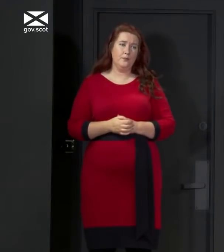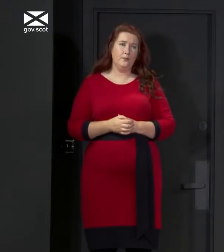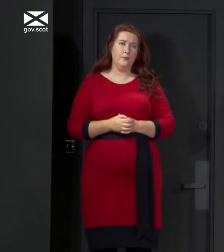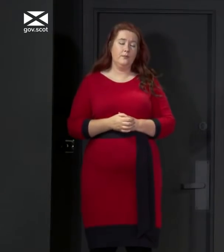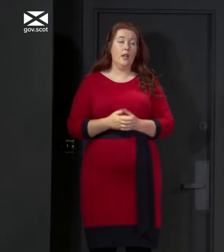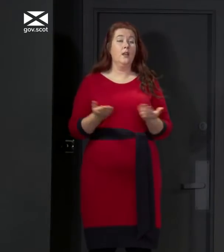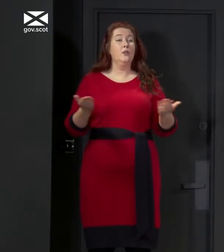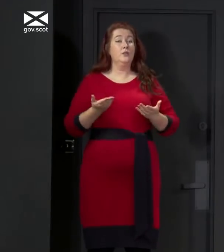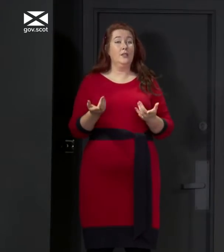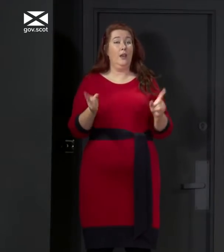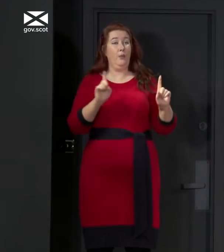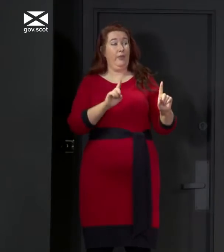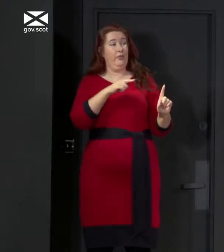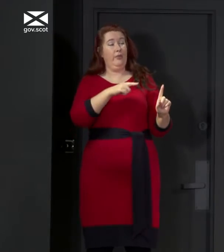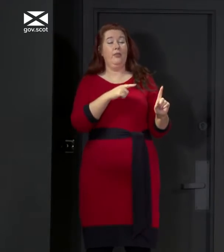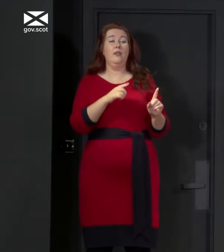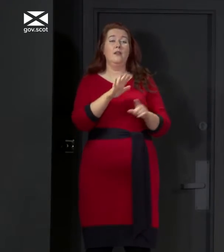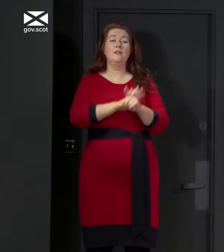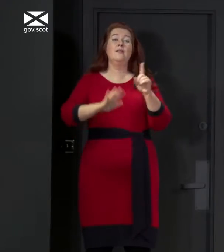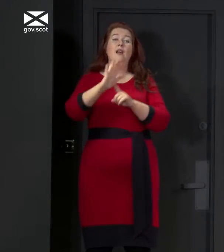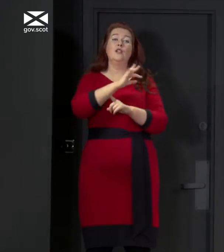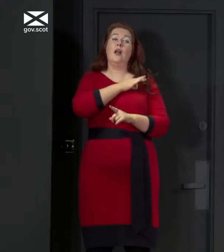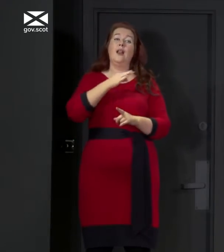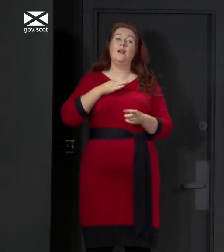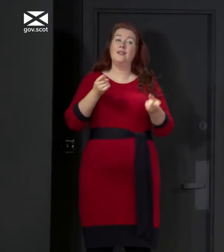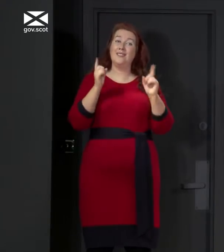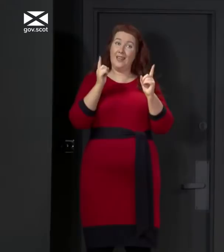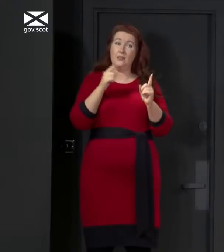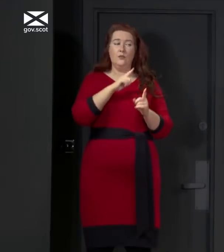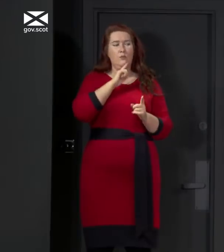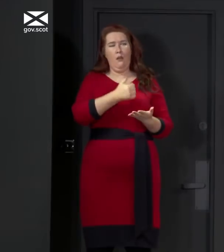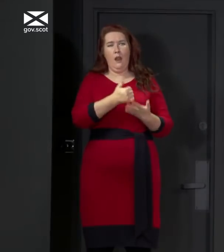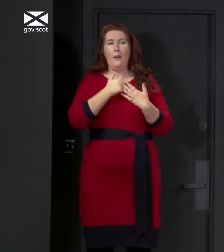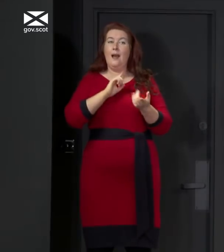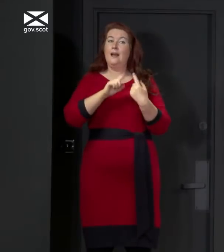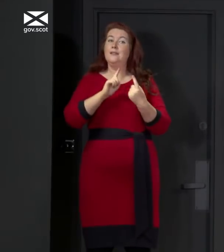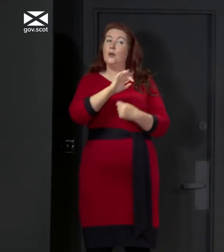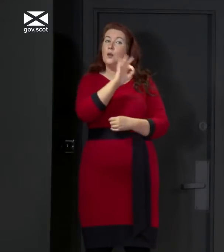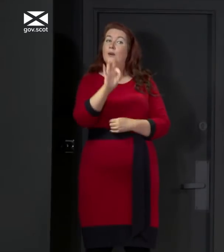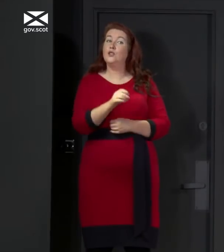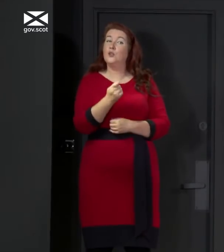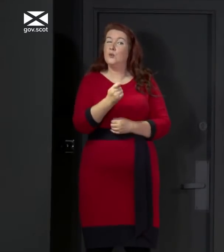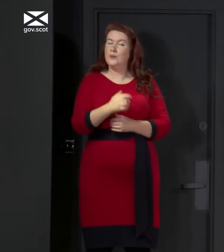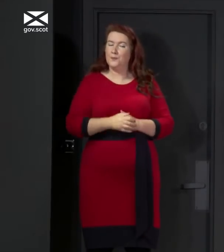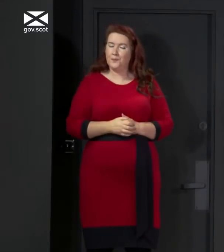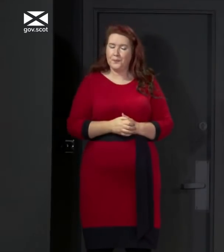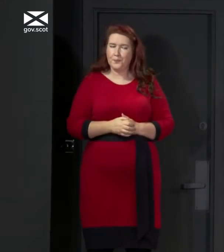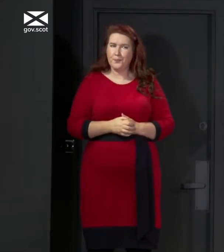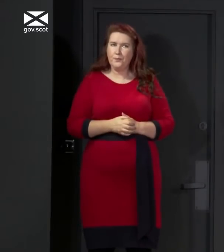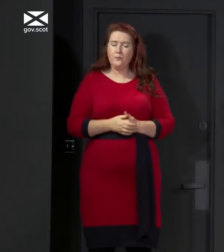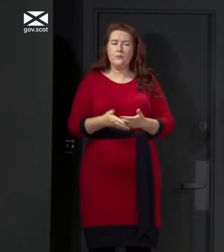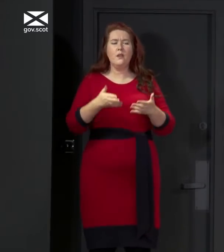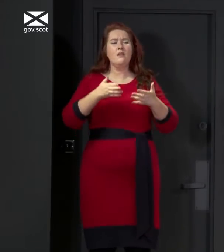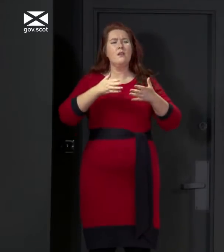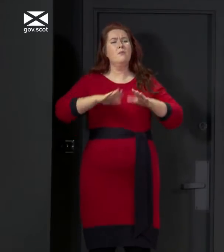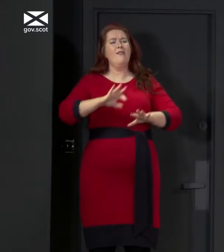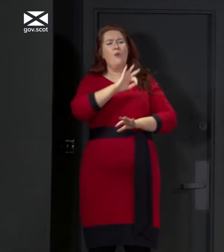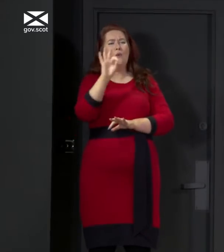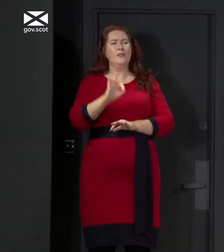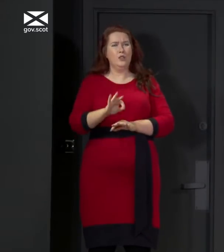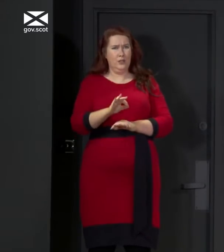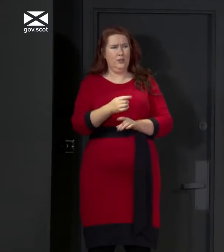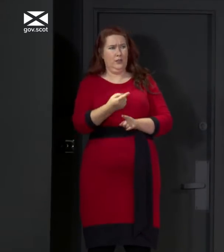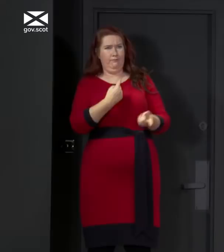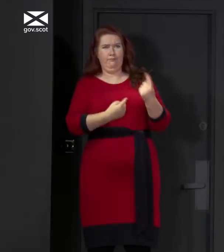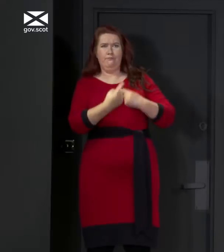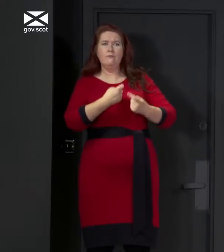joined today by the National Clinical Director. He's going to help me answer questions in a few moments. But before we get to questions, I want to